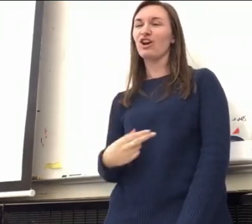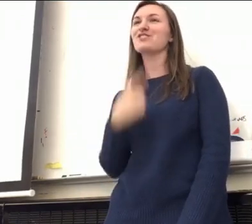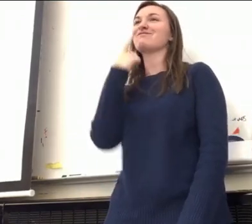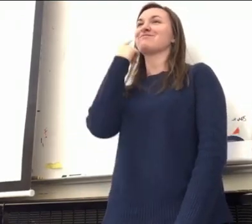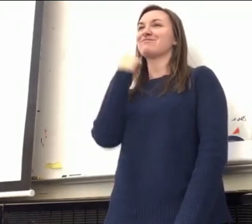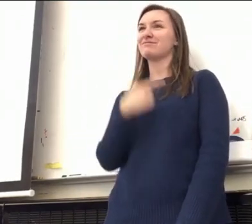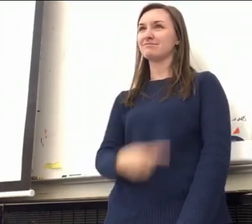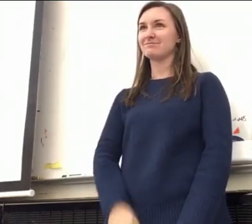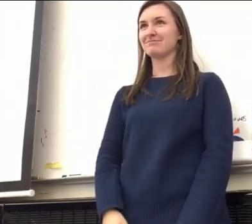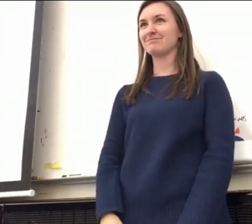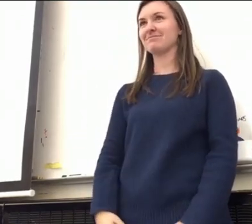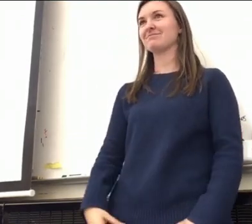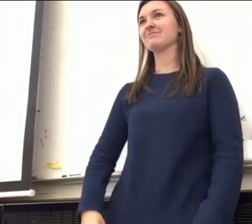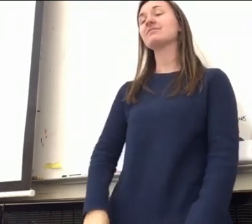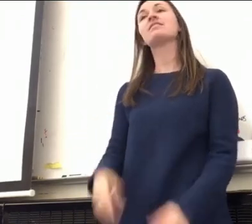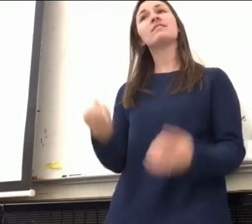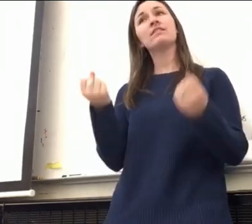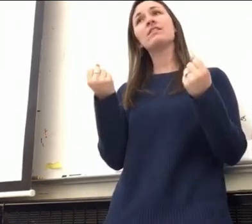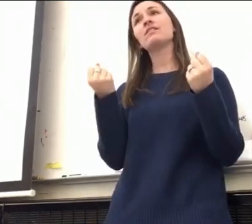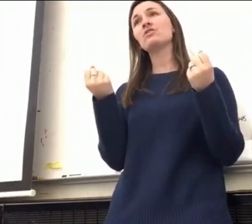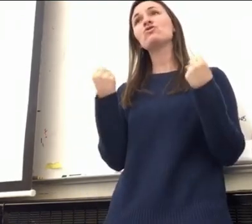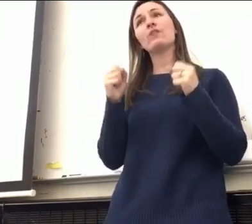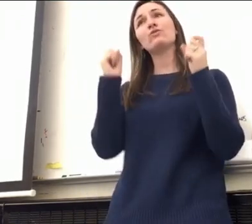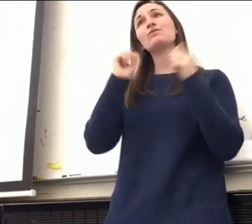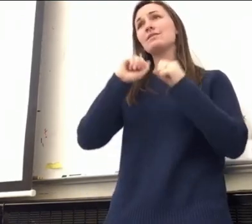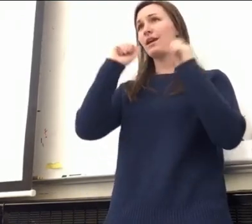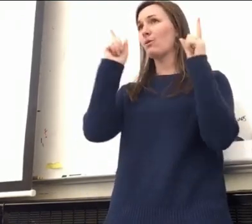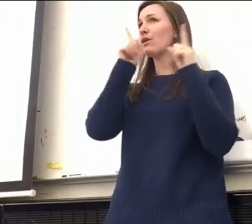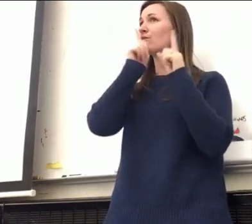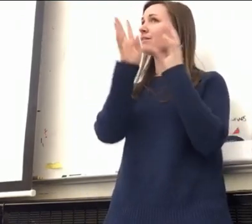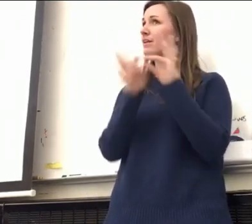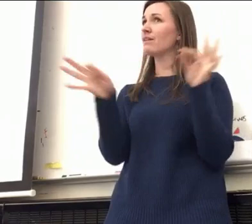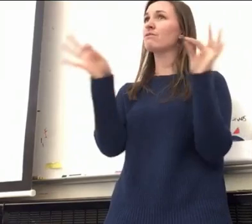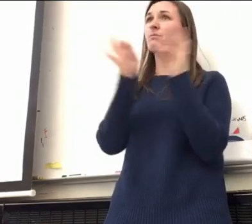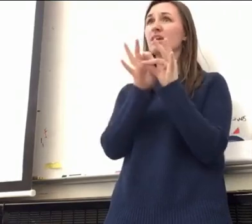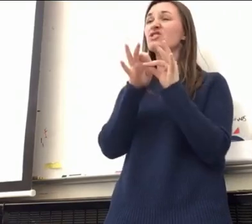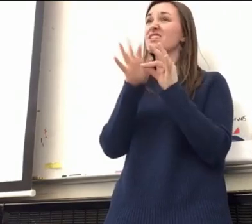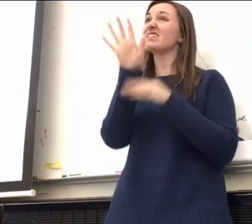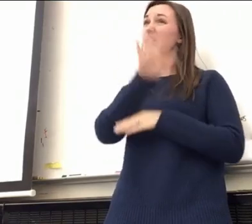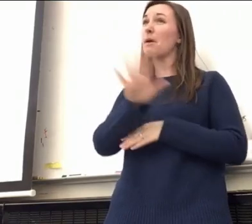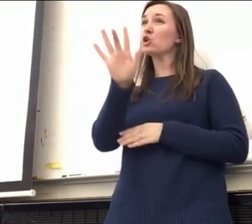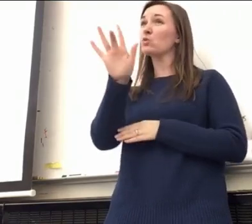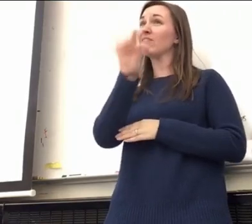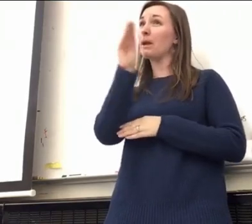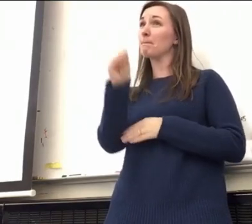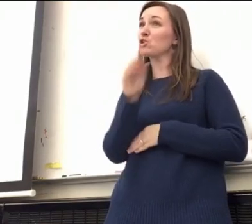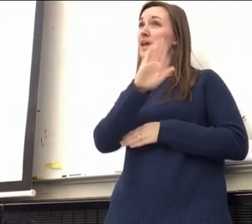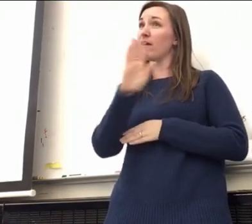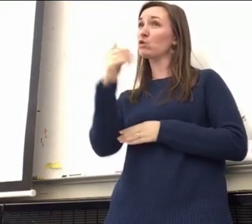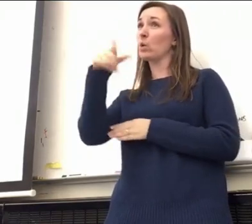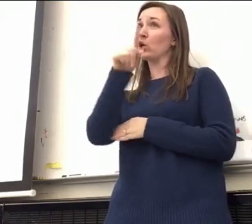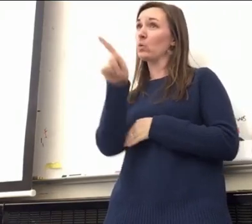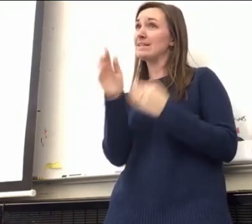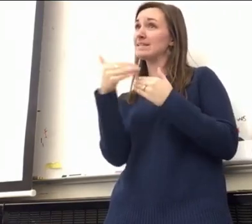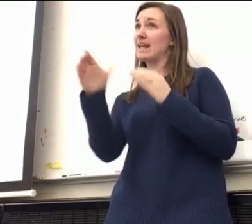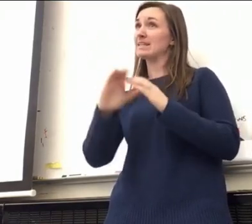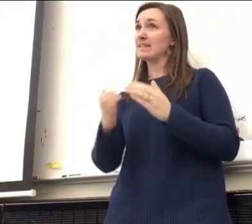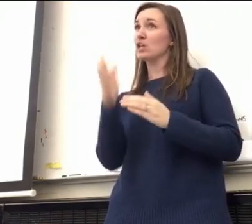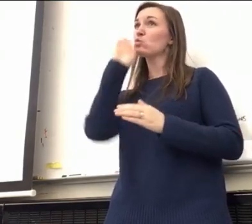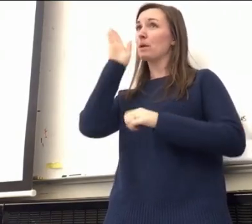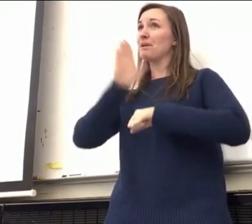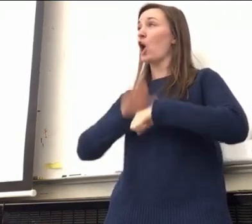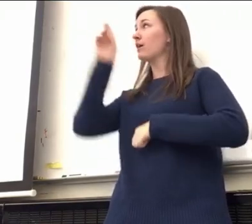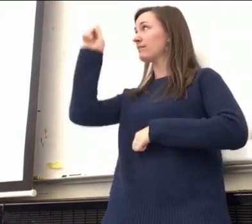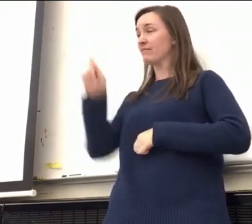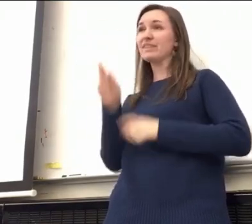All right, so try to stay awake, though, because this is about 25% of your quiz next class. Okay? So,